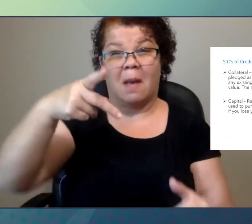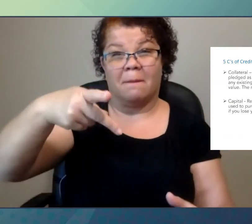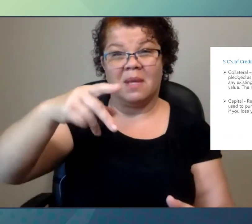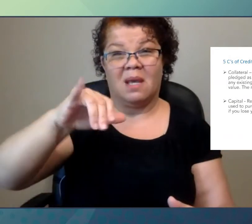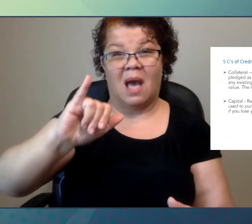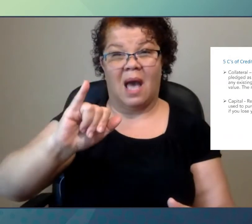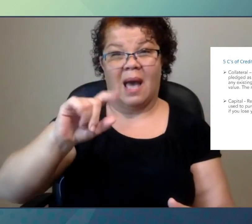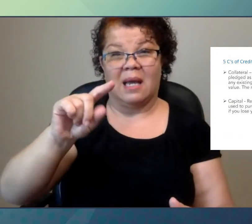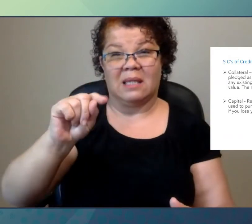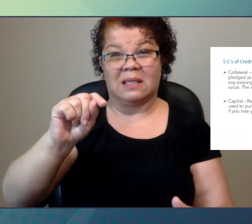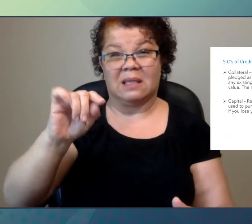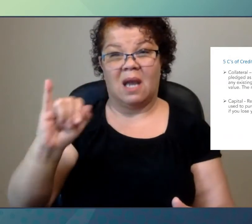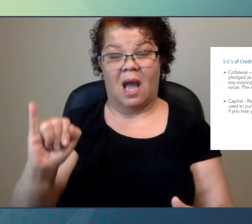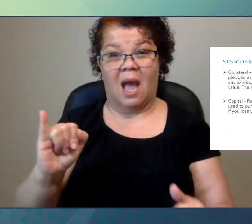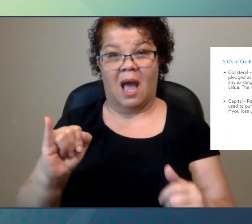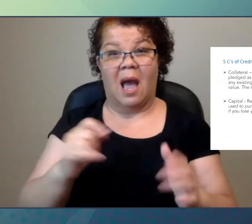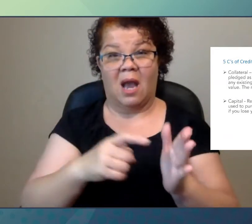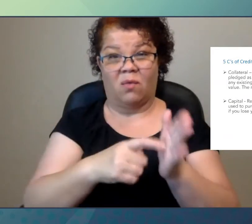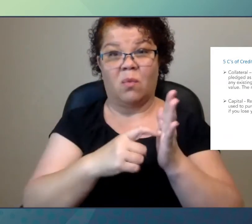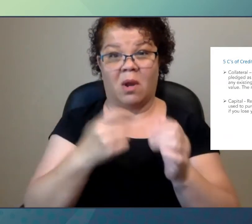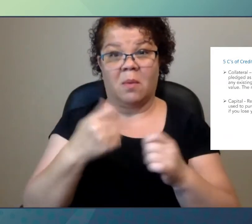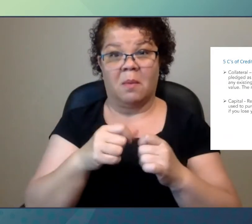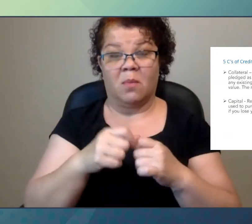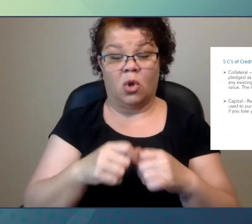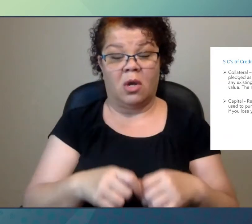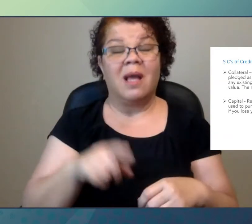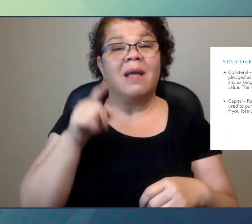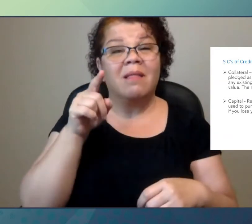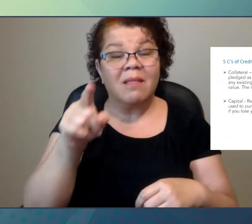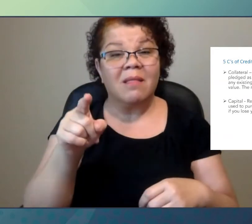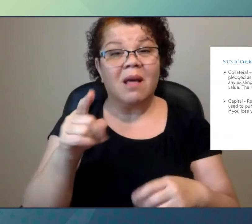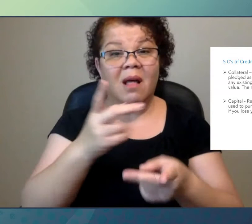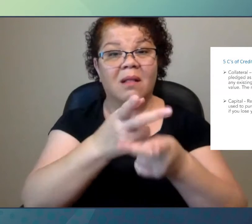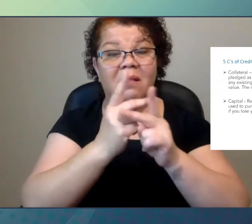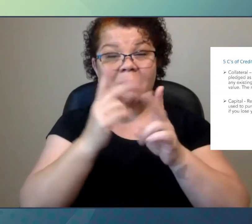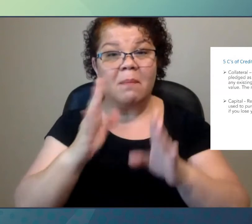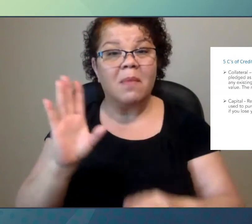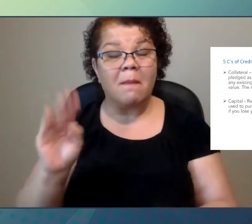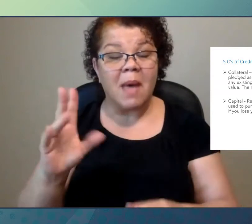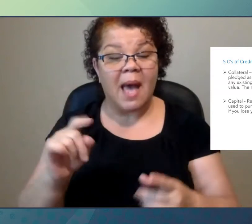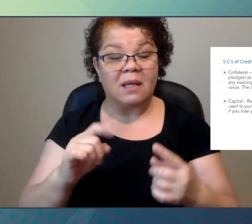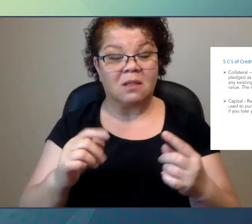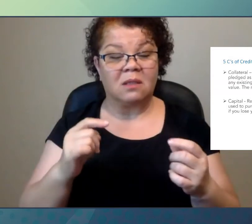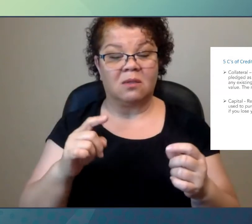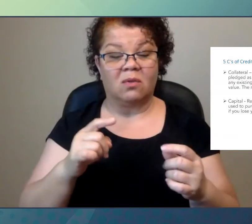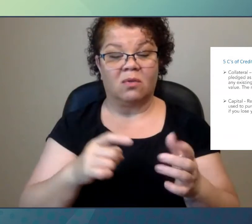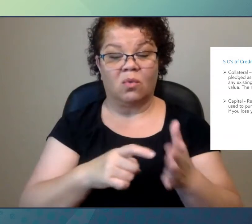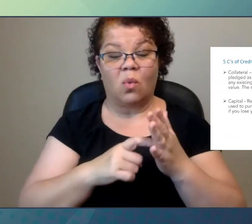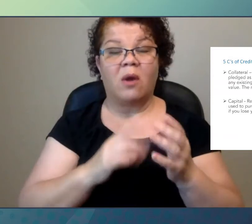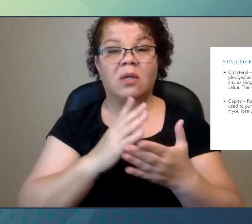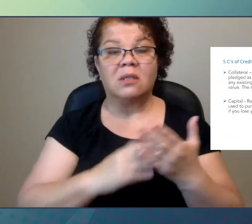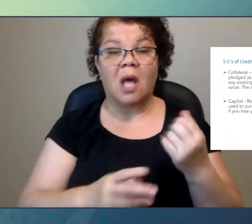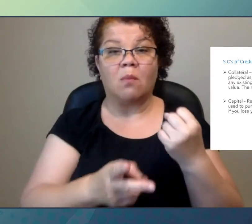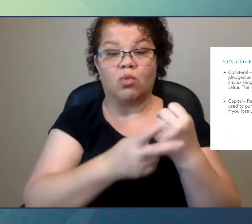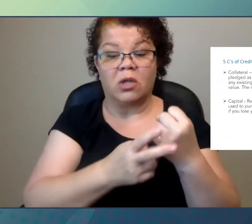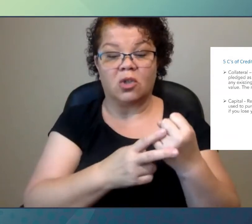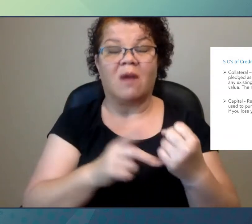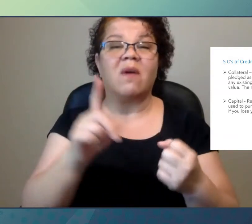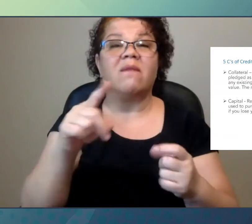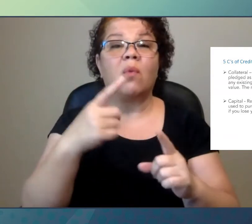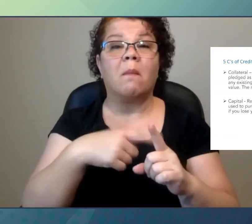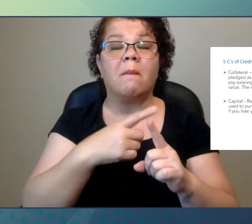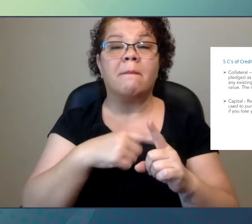requirement, and they require some reserve level. So if your monthly principal